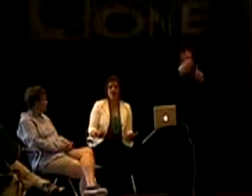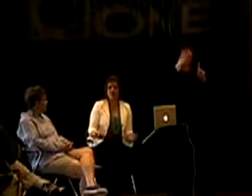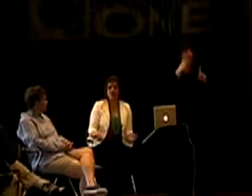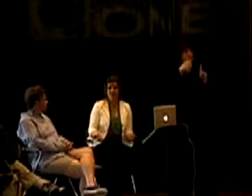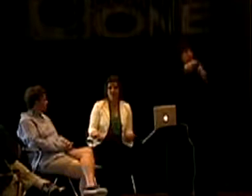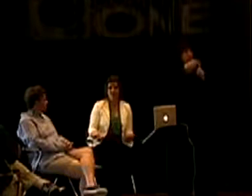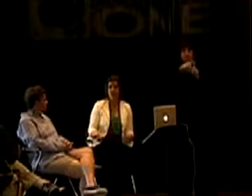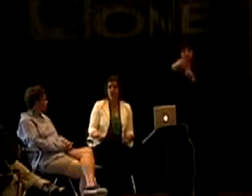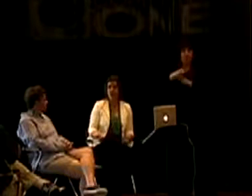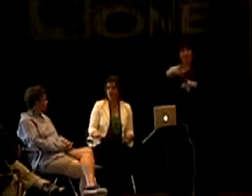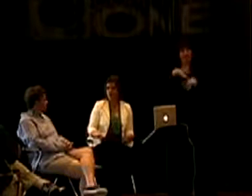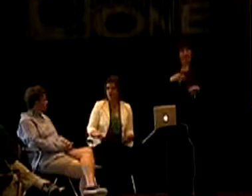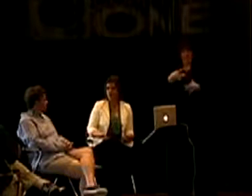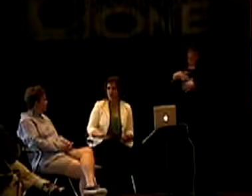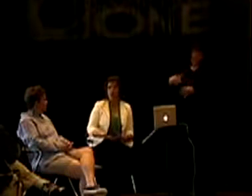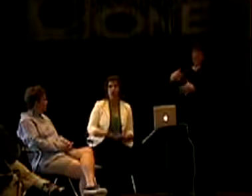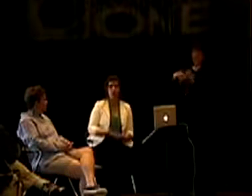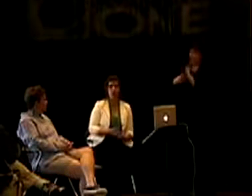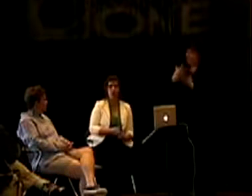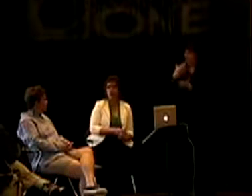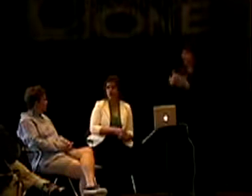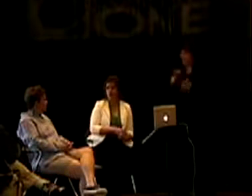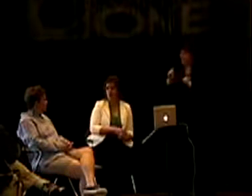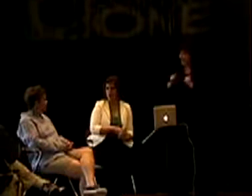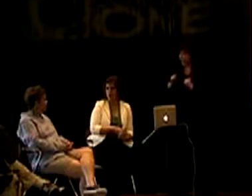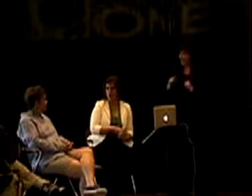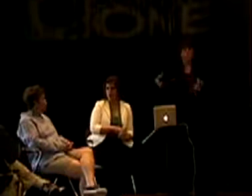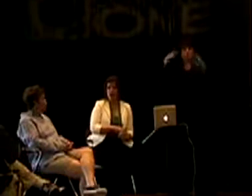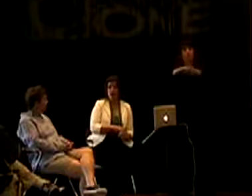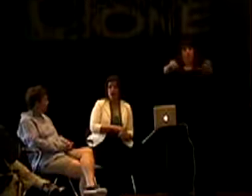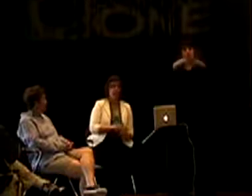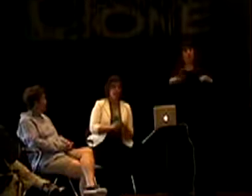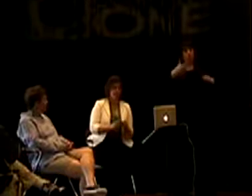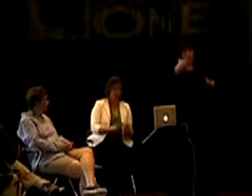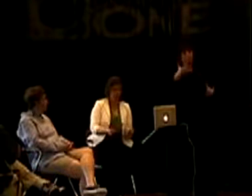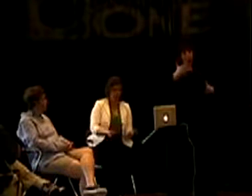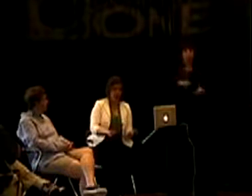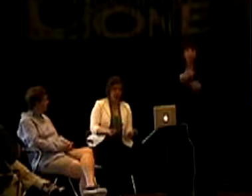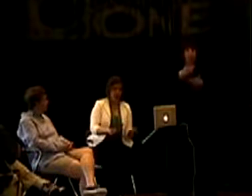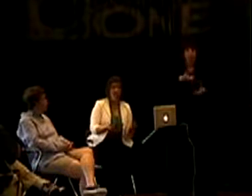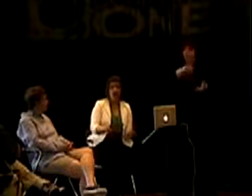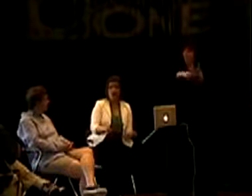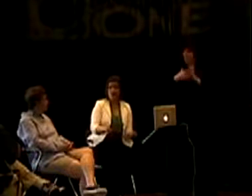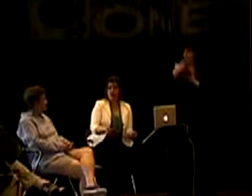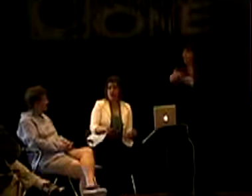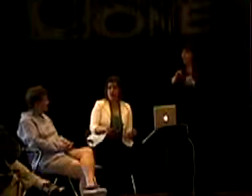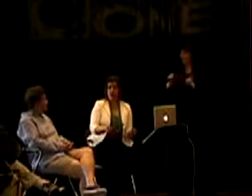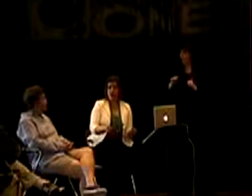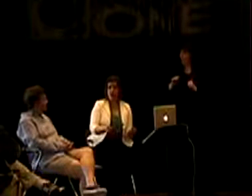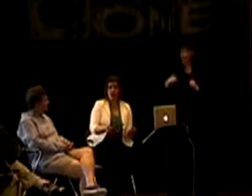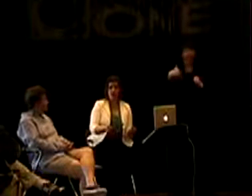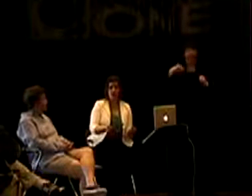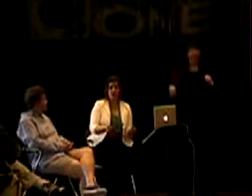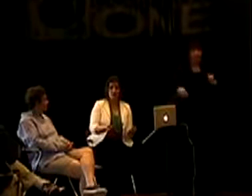for me, my definition of good theater is it a good story well told? So we had that, but on top of that,